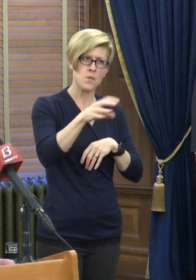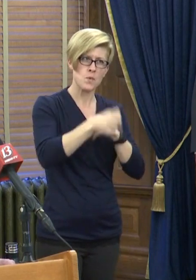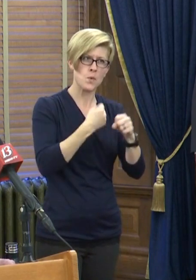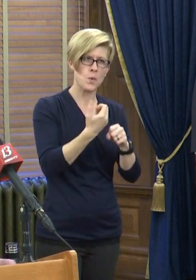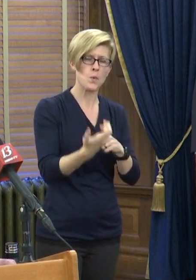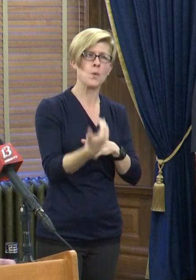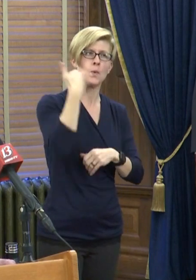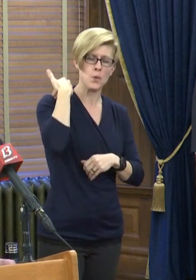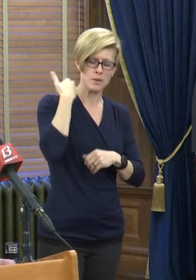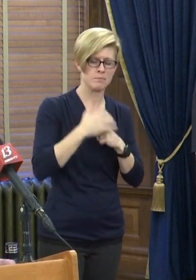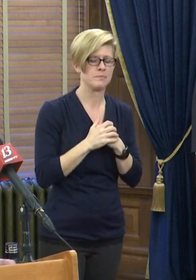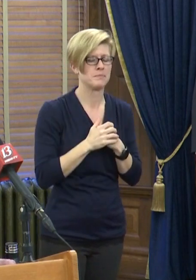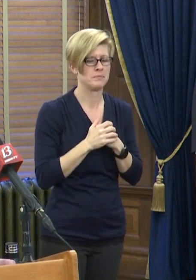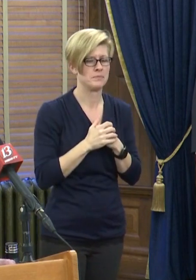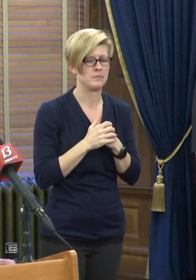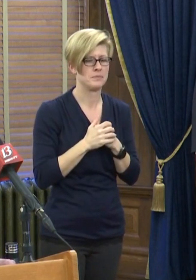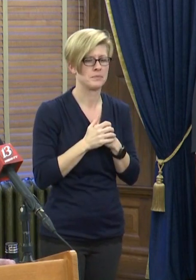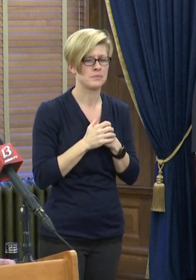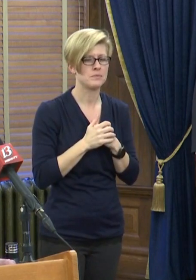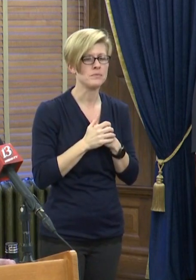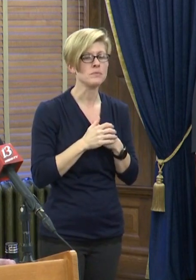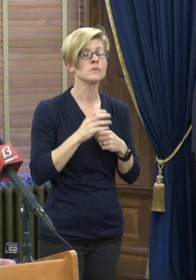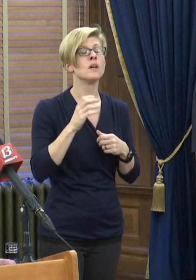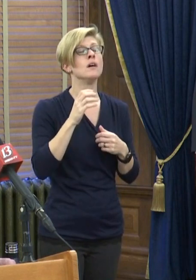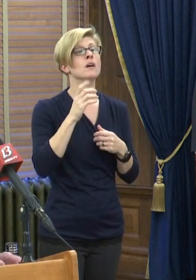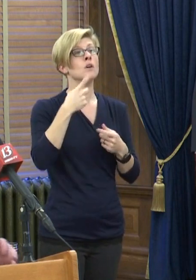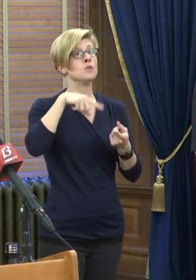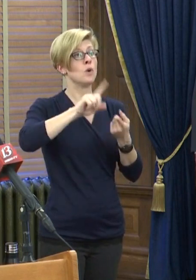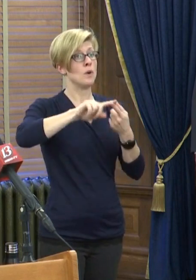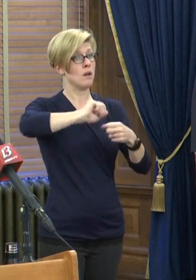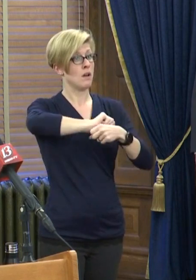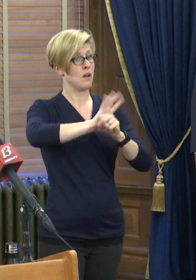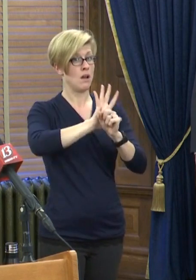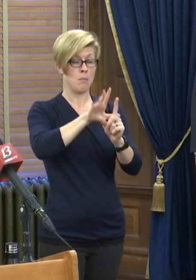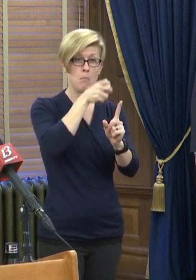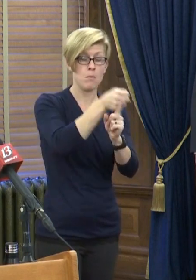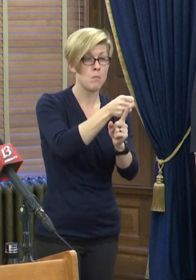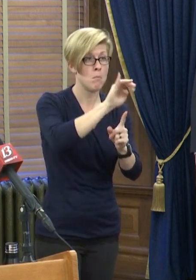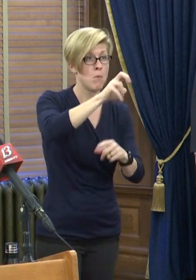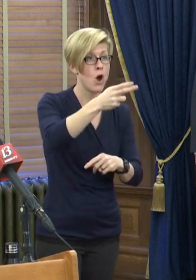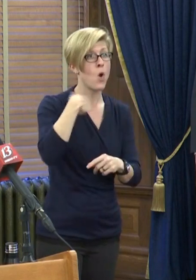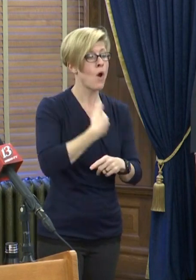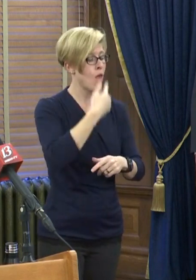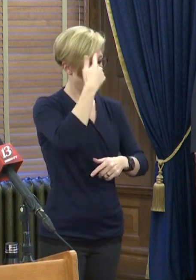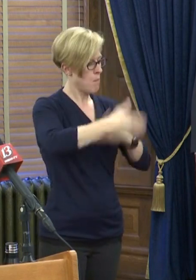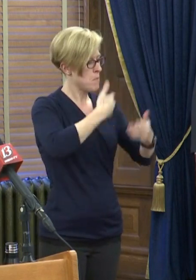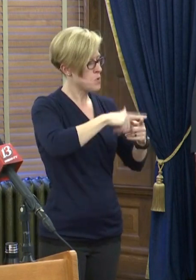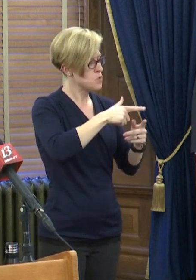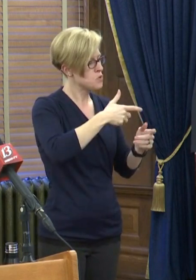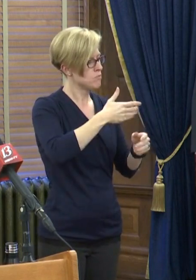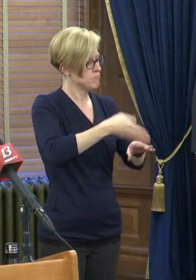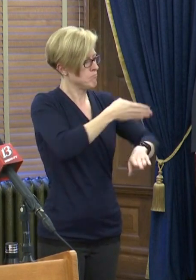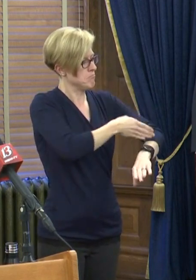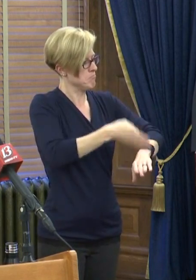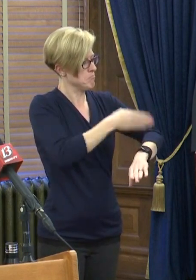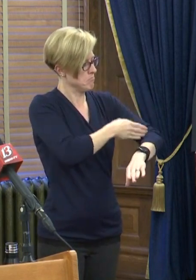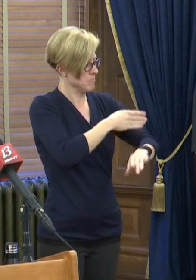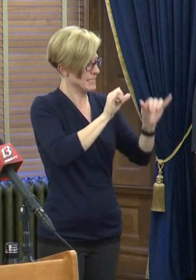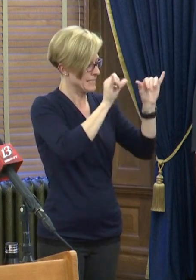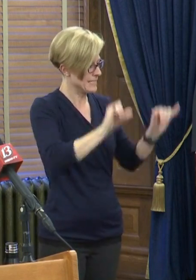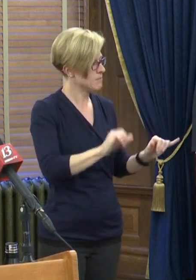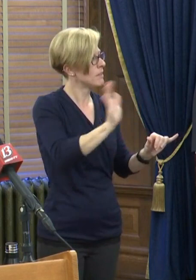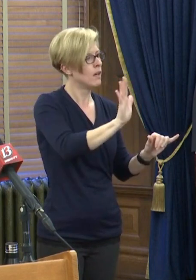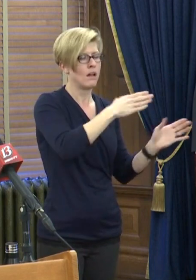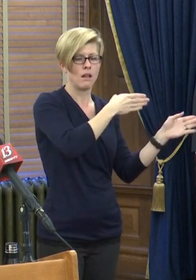Our priority had to drastically change when COVID-19 hit. It started to wreak havoc, obviously,